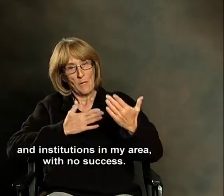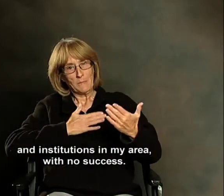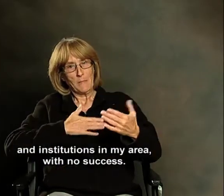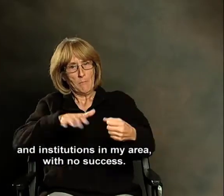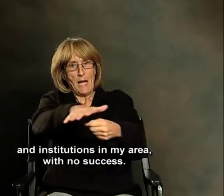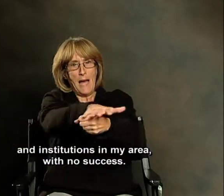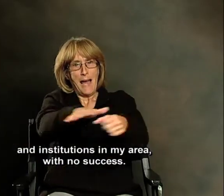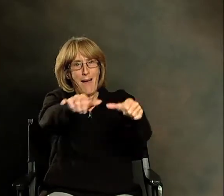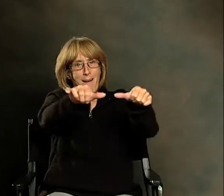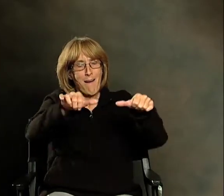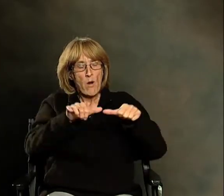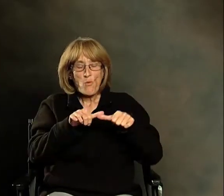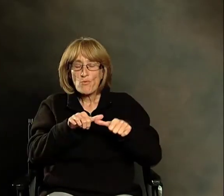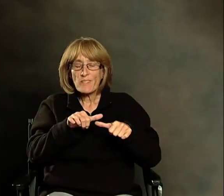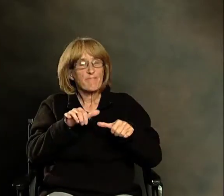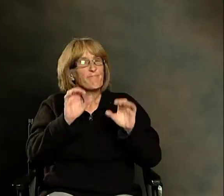no success.